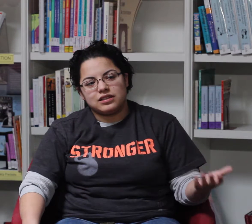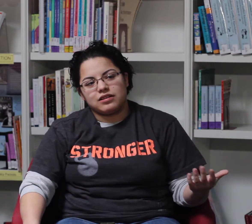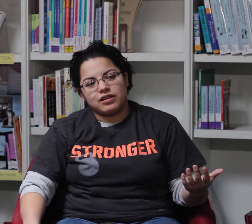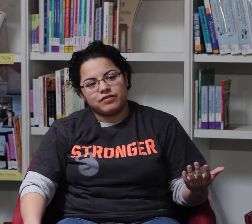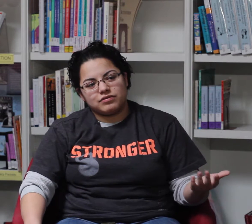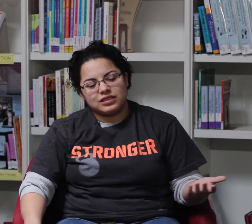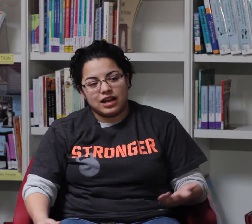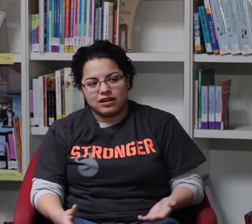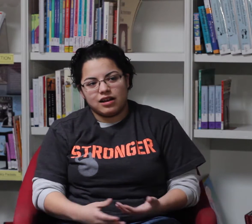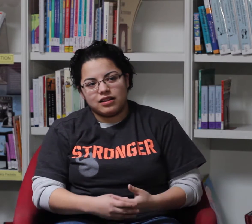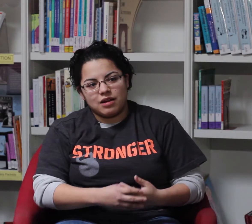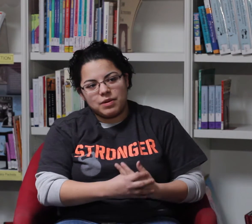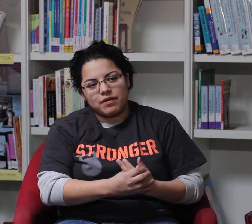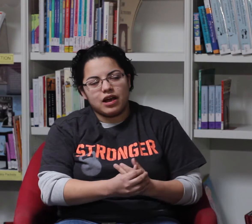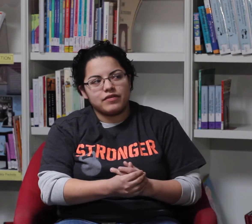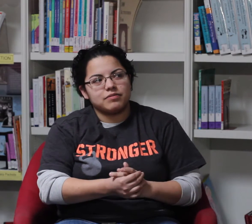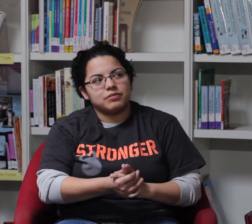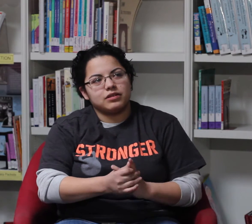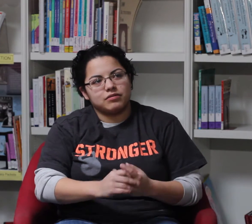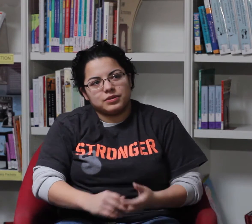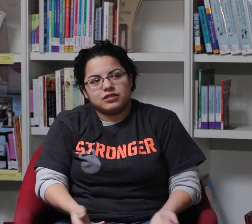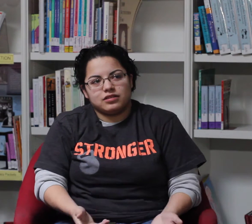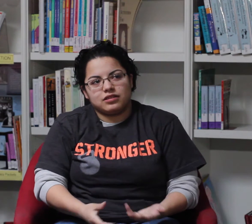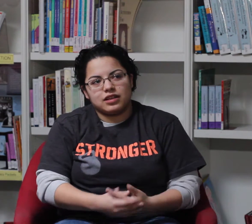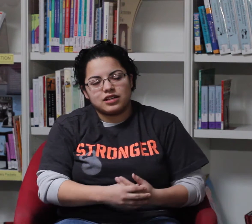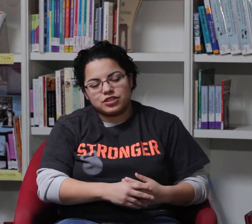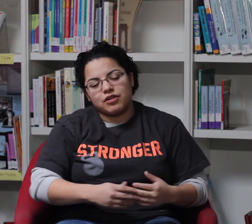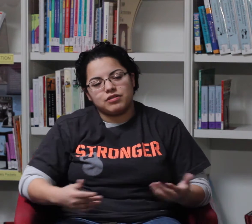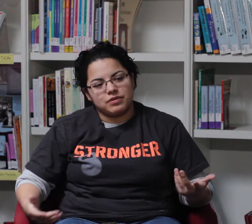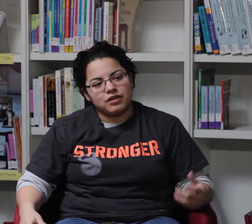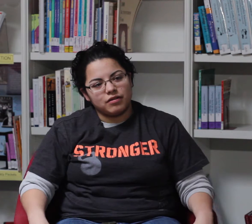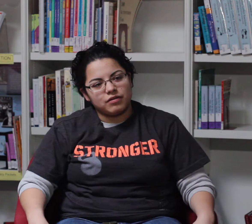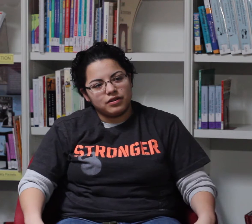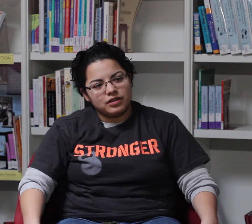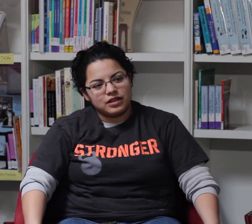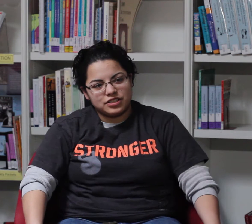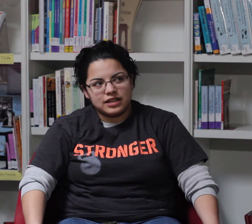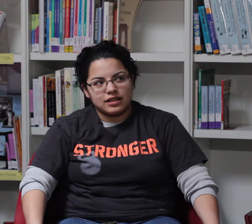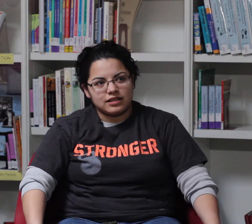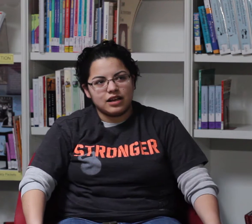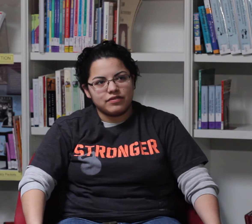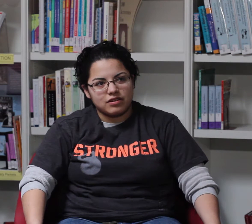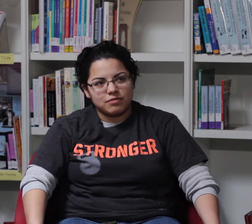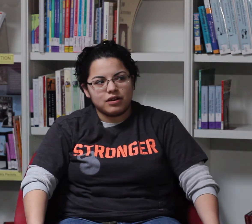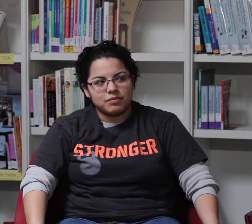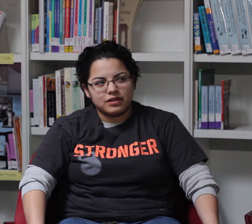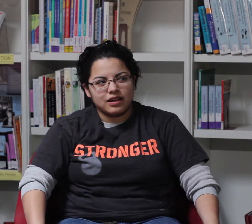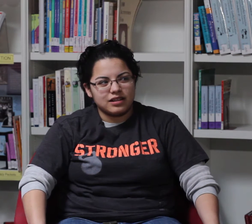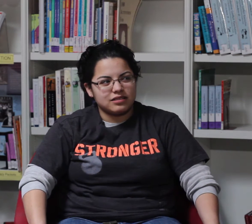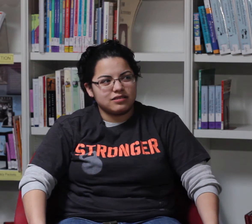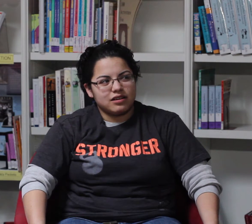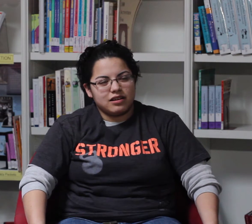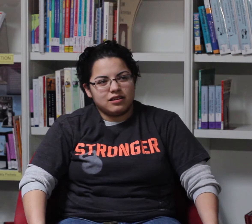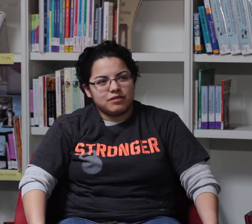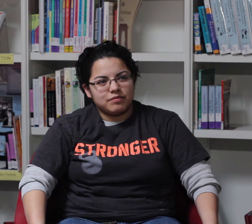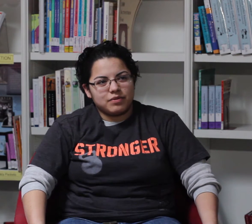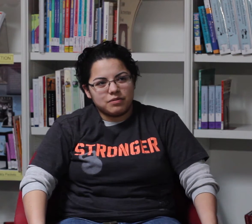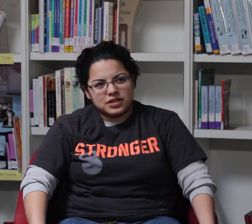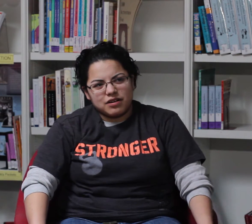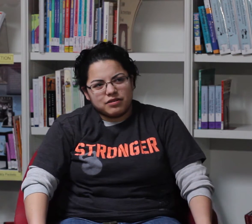see. Not a lot of people have it. I mean they can show it, but you know, it just takes a lot of time for it to come out. But yeah, that's pretty much how I